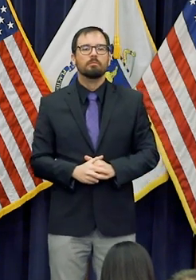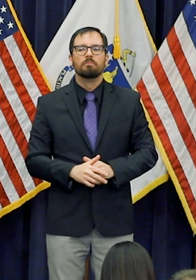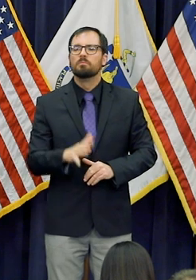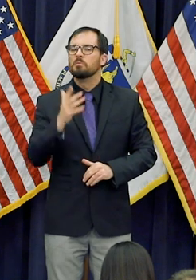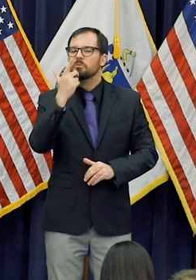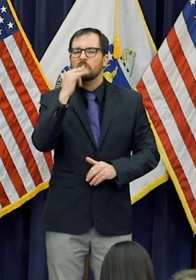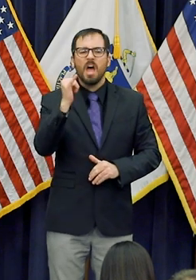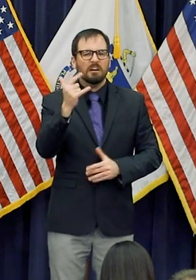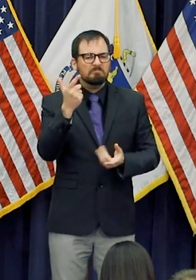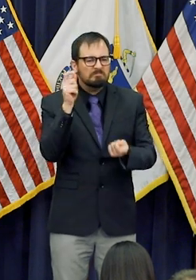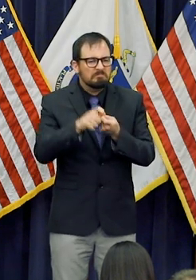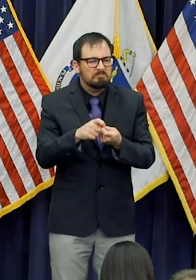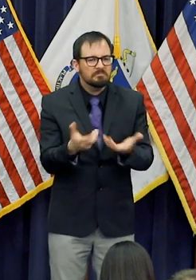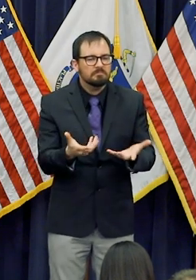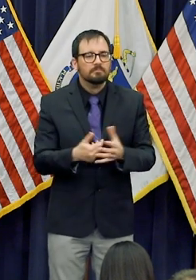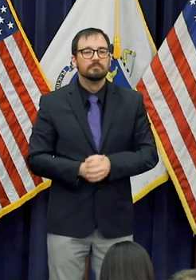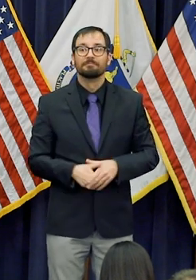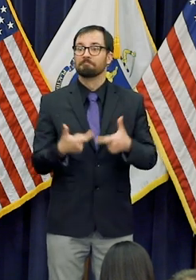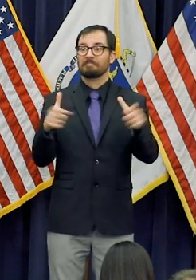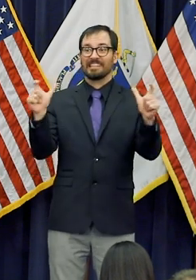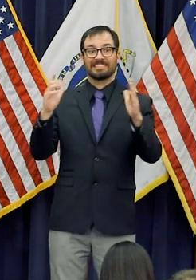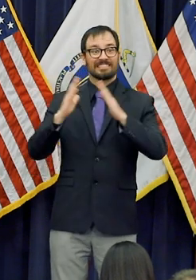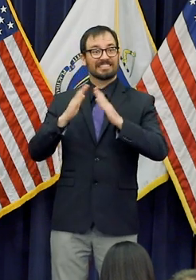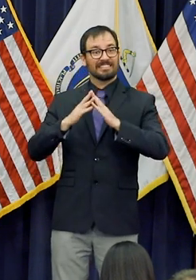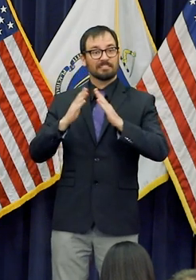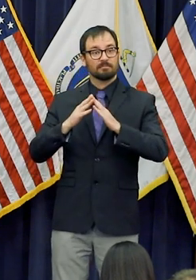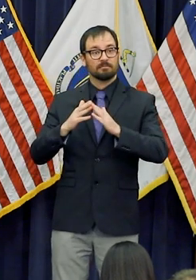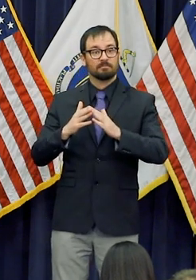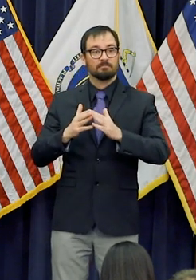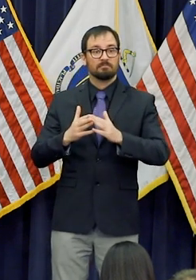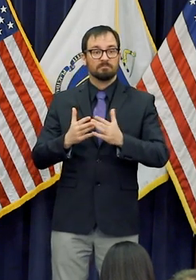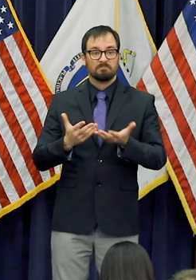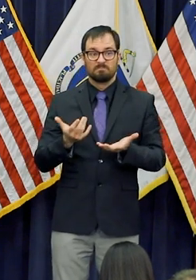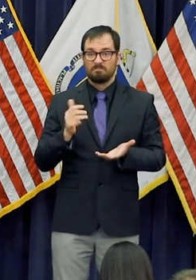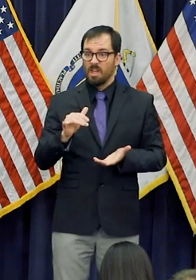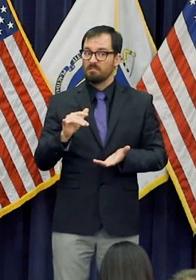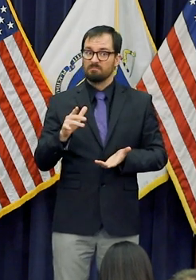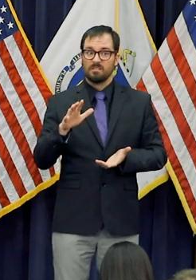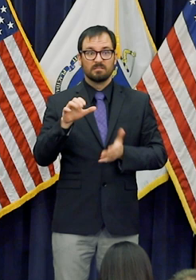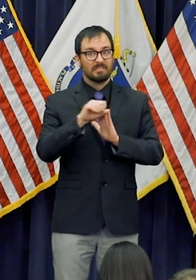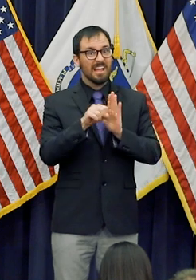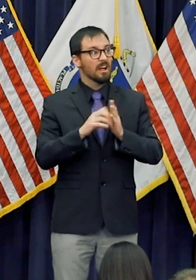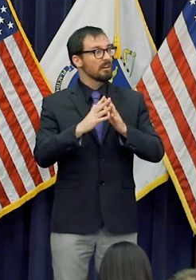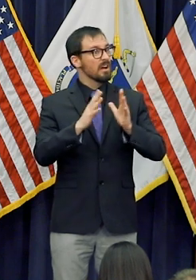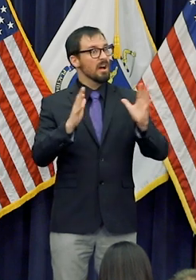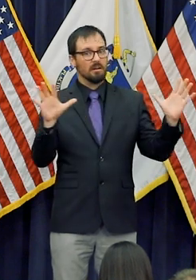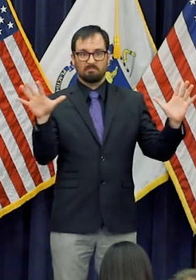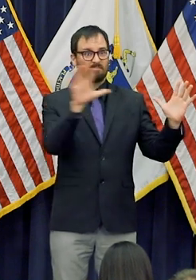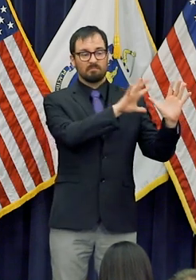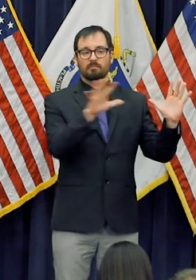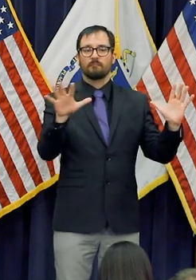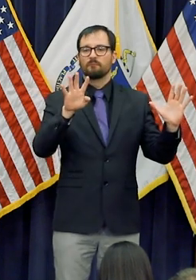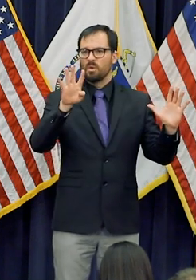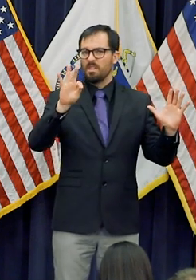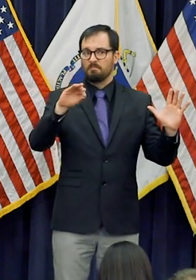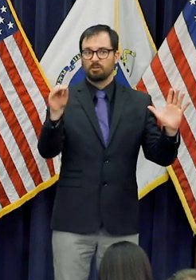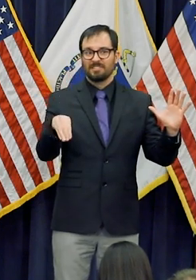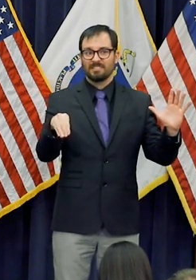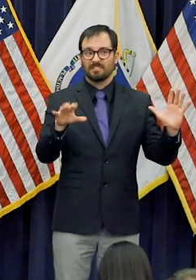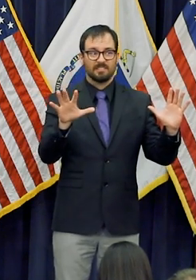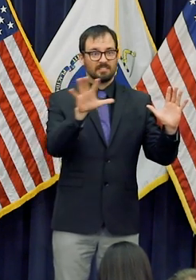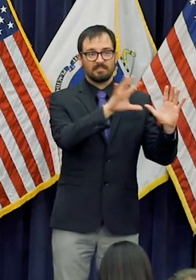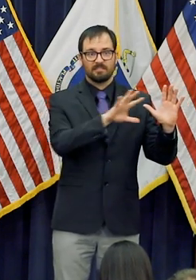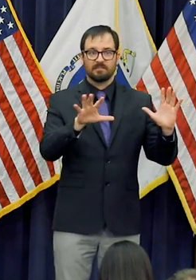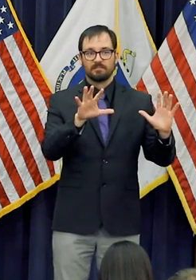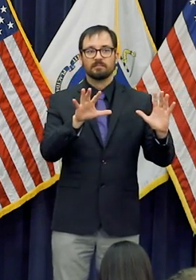districts, which represent 49% of the Commonwealth's population, received contracts yesterday. Worcester, Lowell, and Berkshire